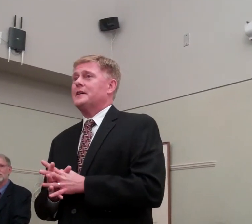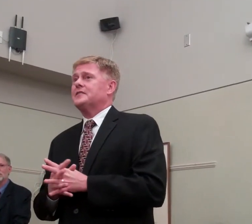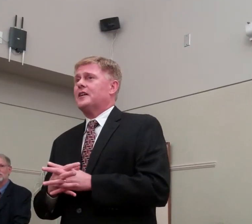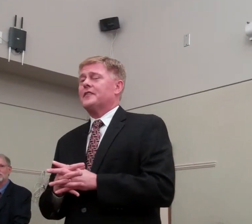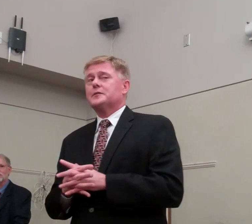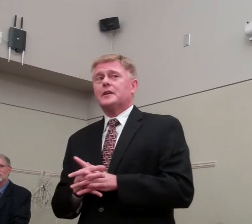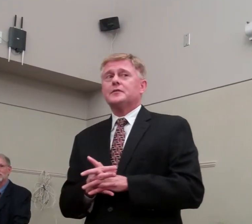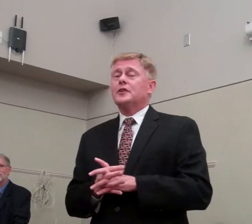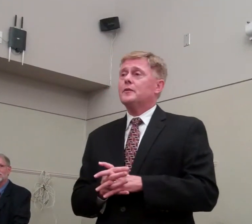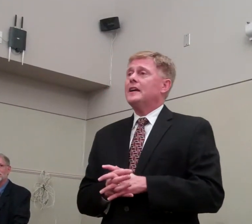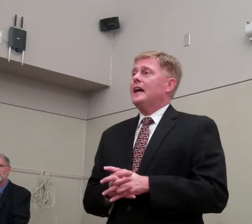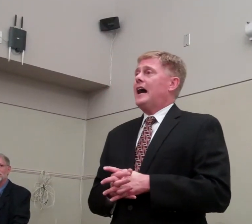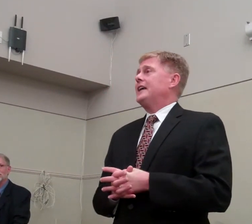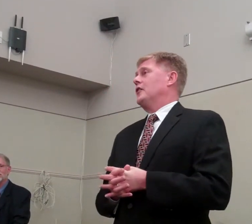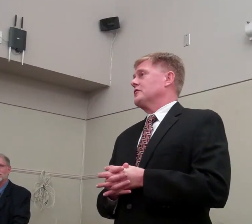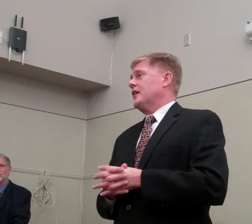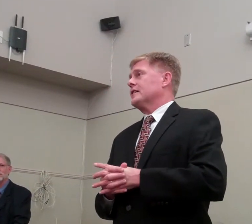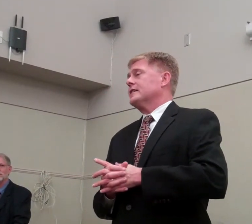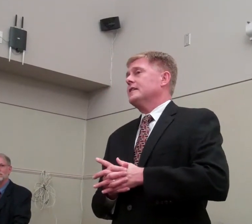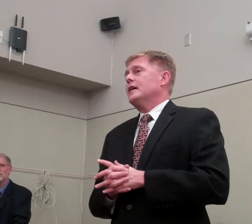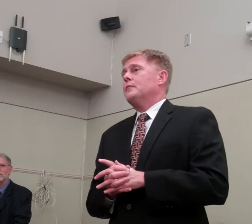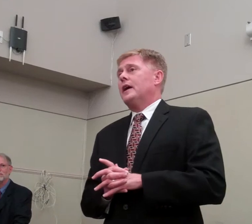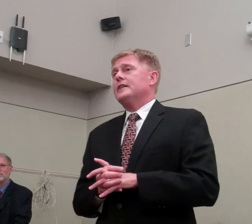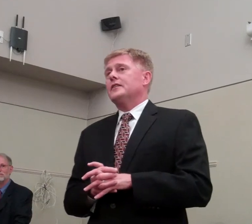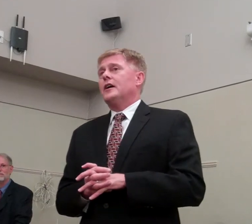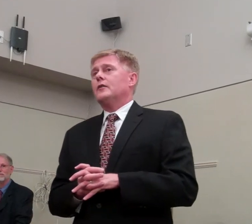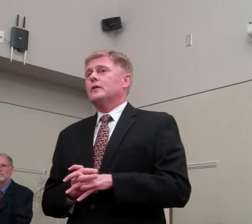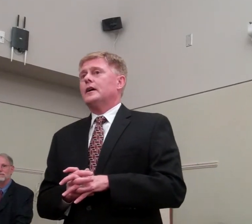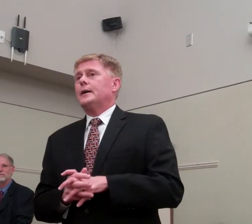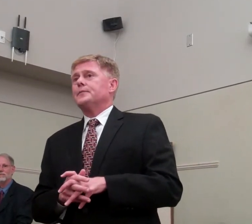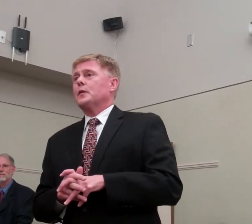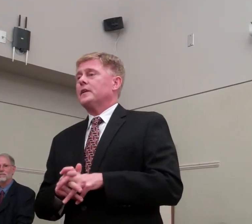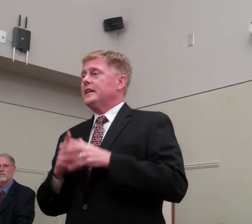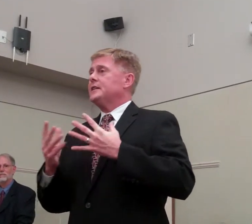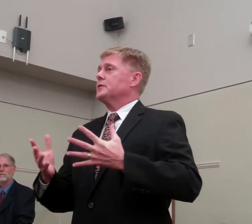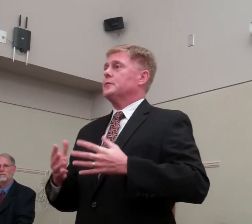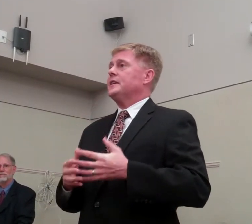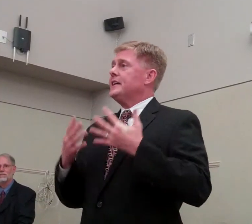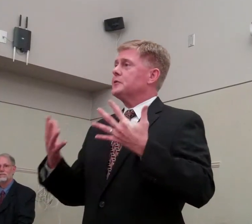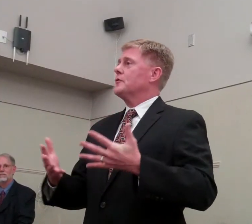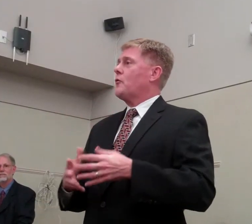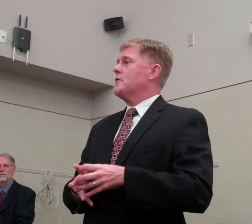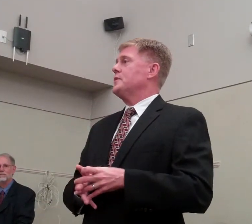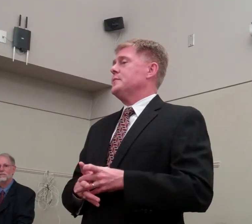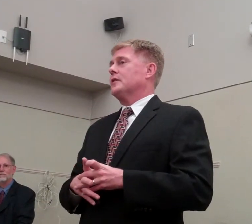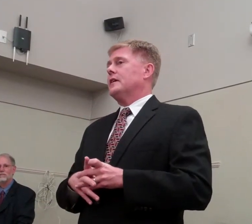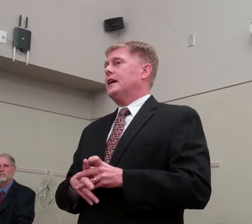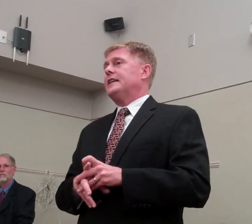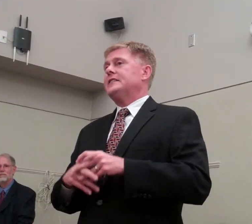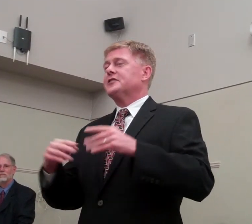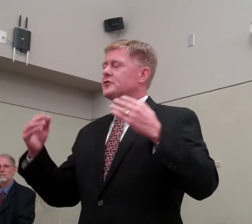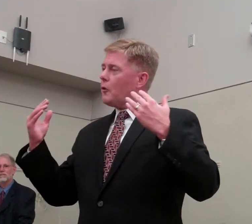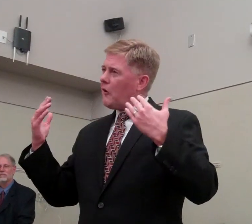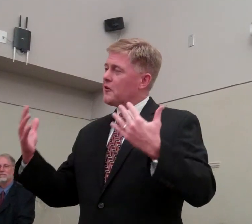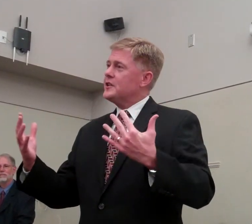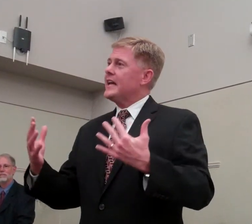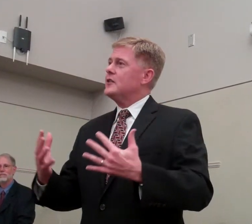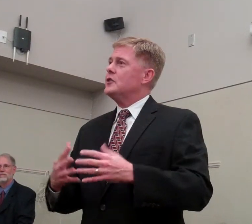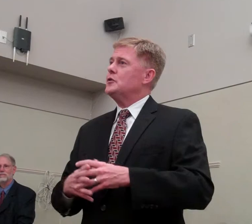myself, that's what I'll do. I know they're ugly. But, you know, we need to inform people. It's just so hard to get news